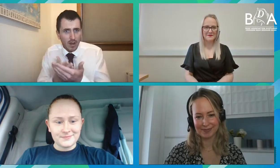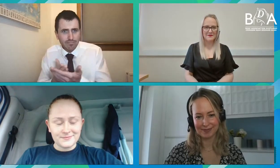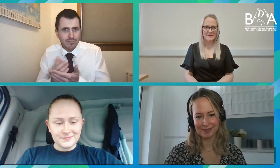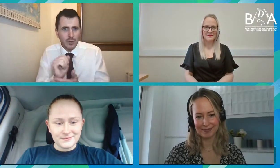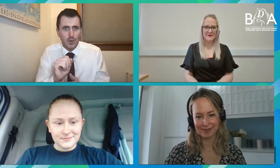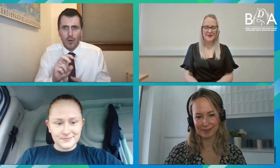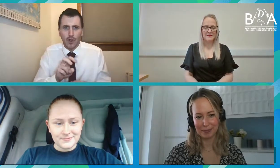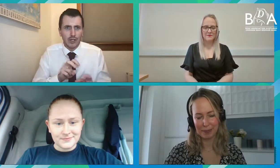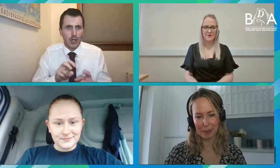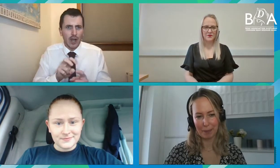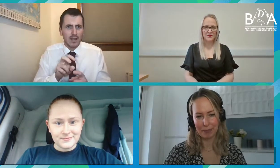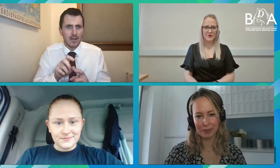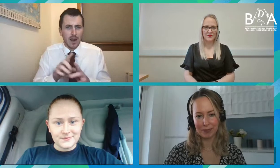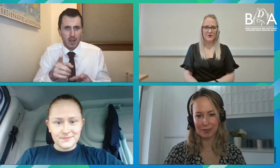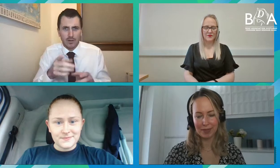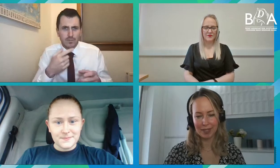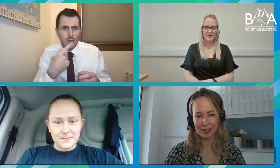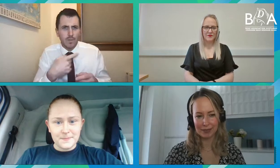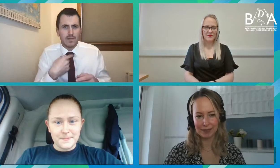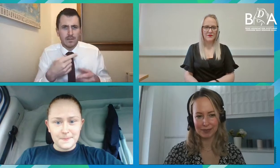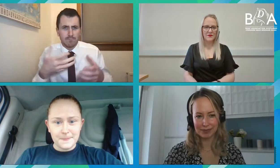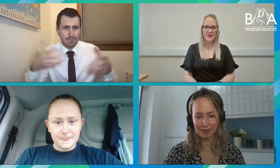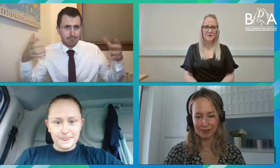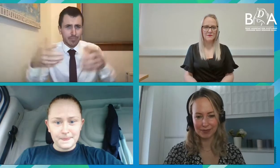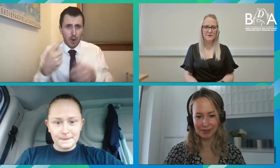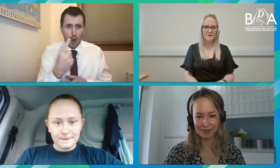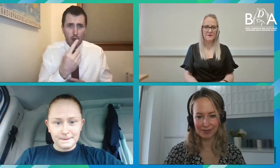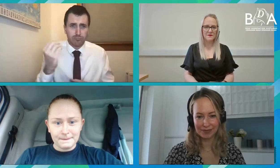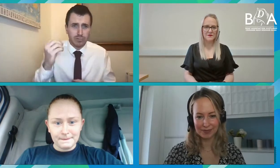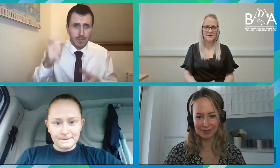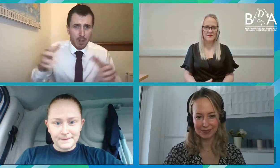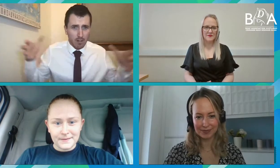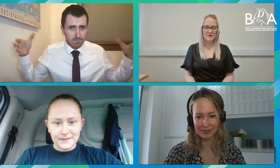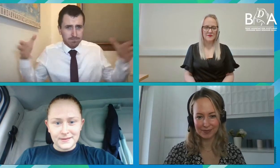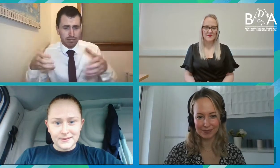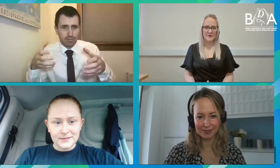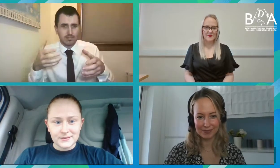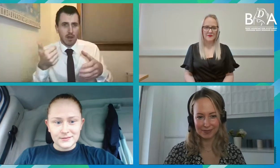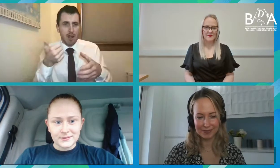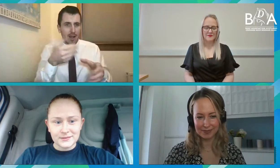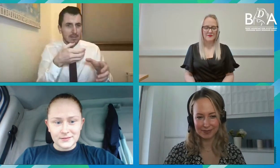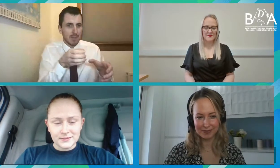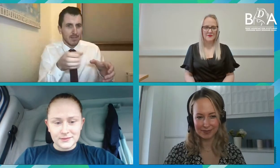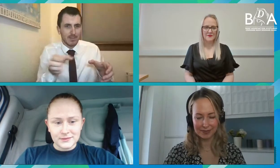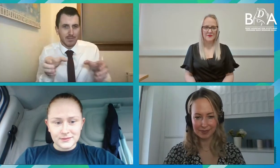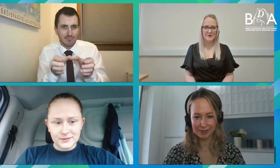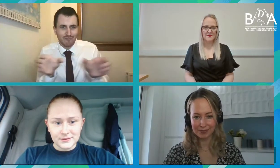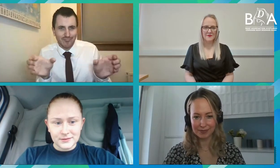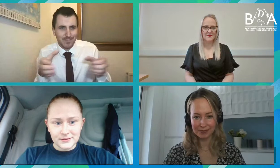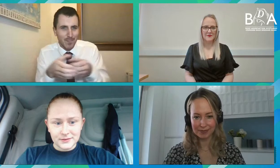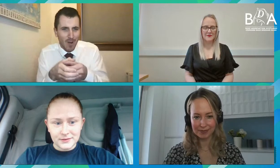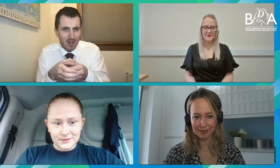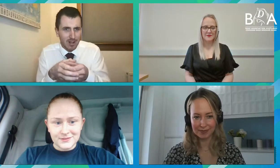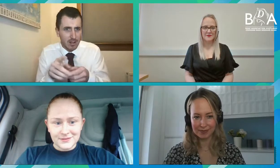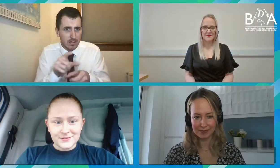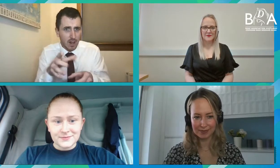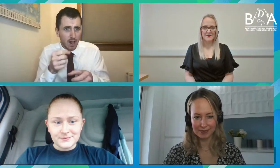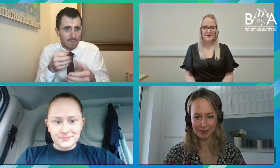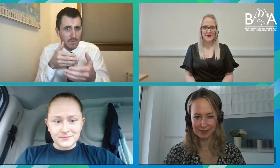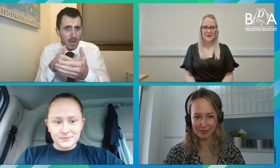Okay, so can I ask you about any barriers that you may have encountered in your journey? You said that there was over 100 apprentices